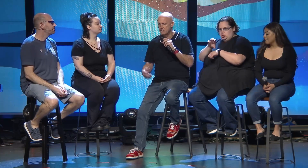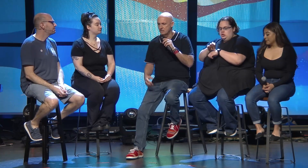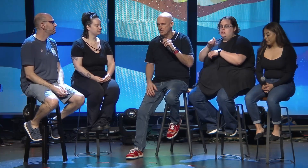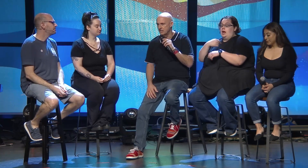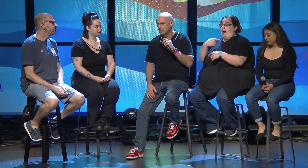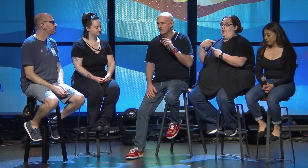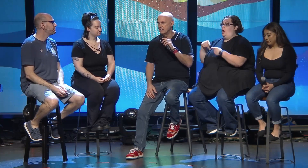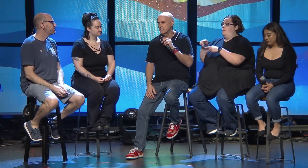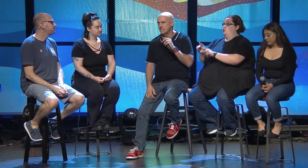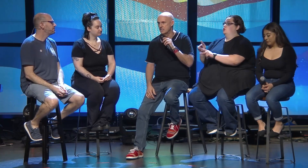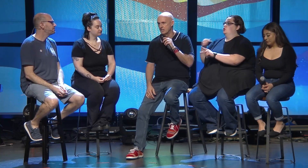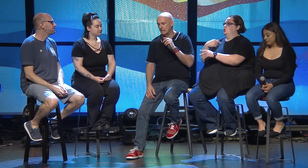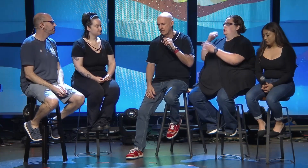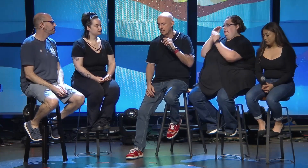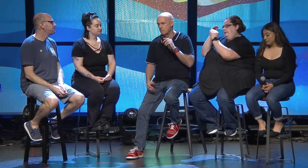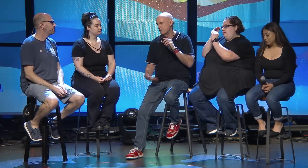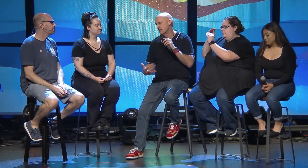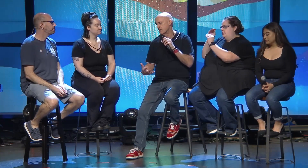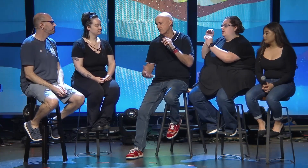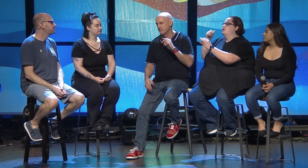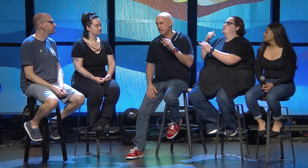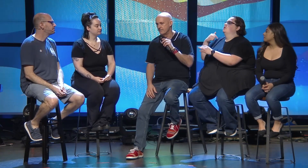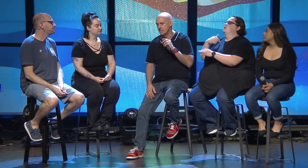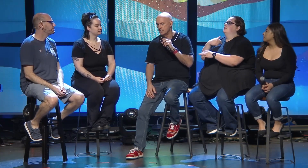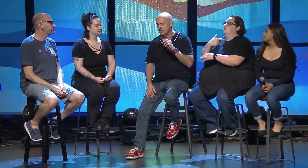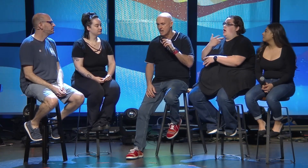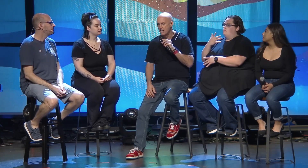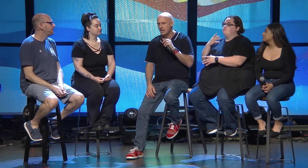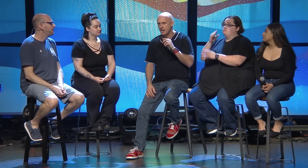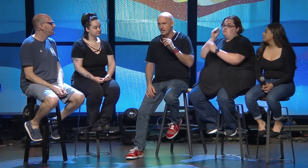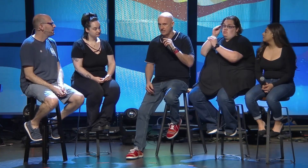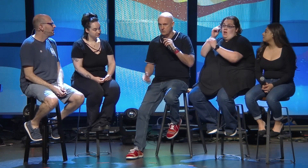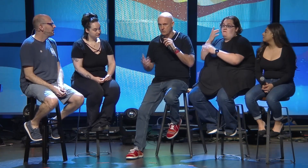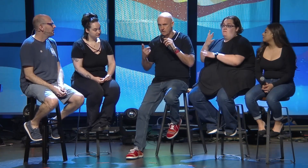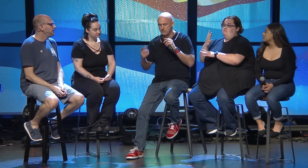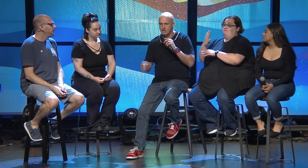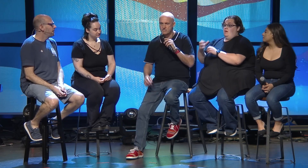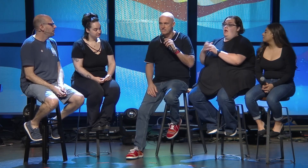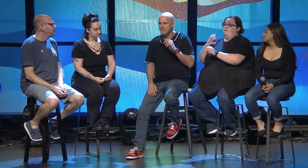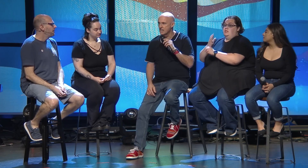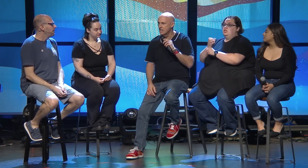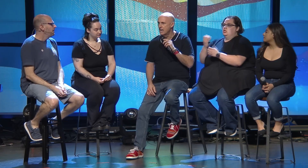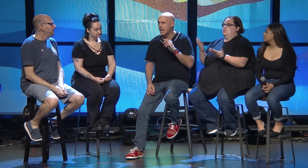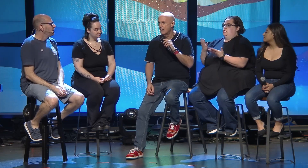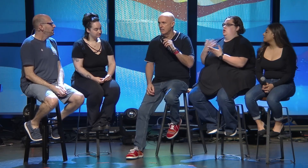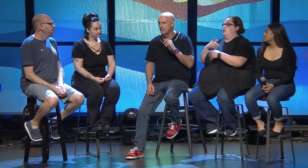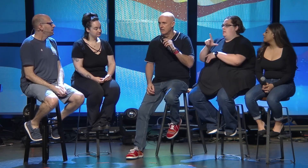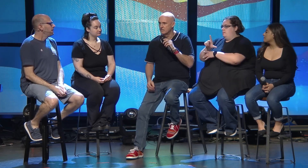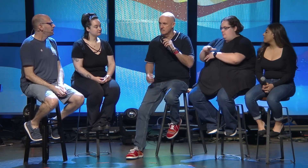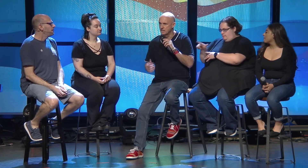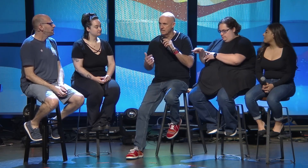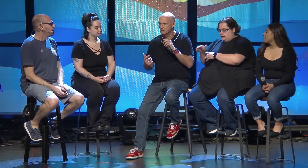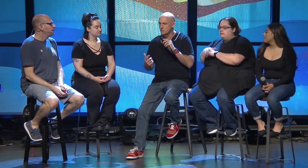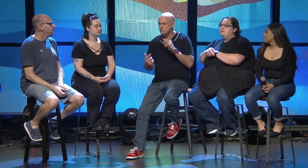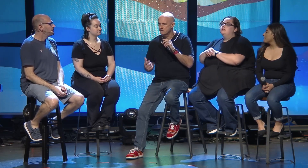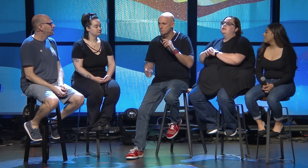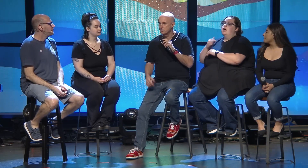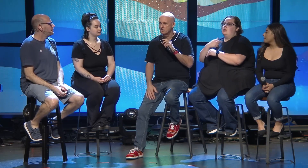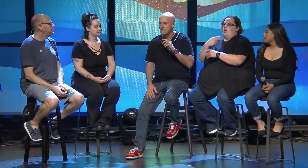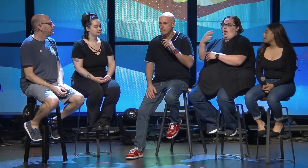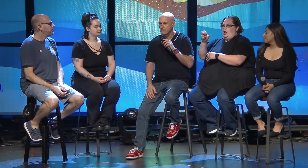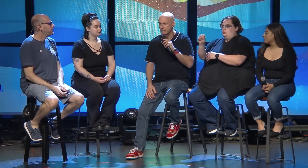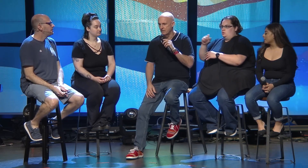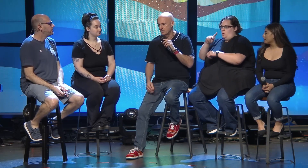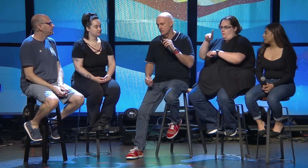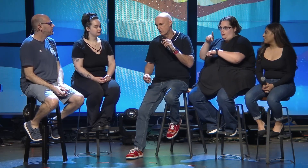had the opportunity to get into teaching, and I taught business for 5 years at a high school here, Thompson Valley, and then I was a high school